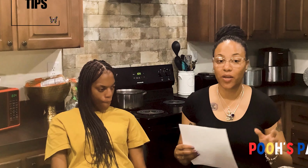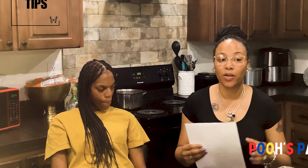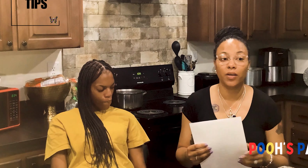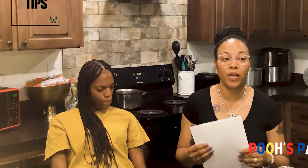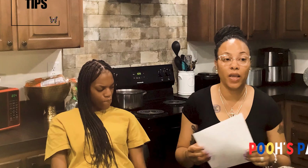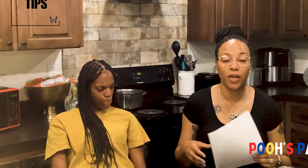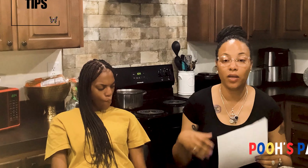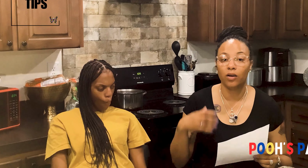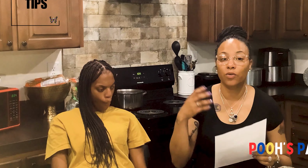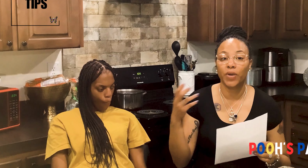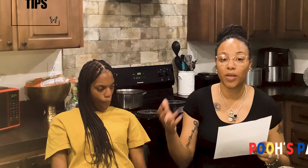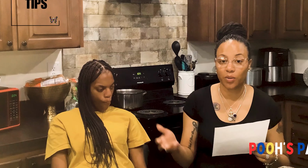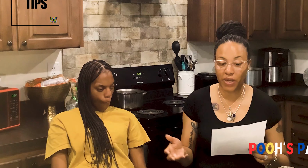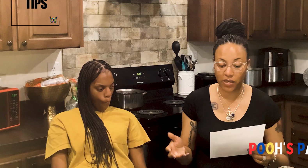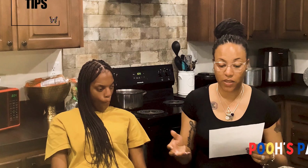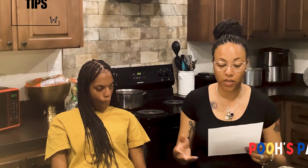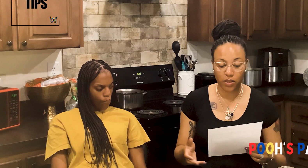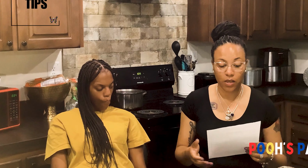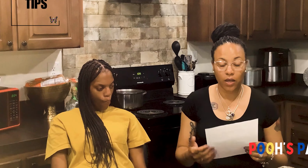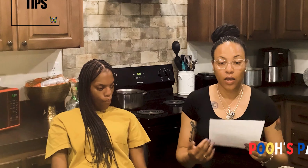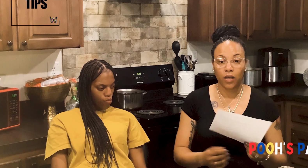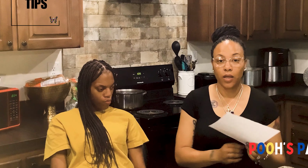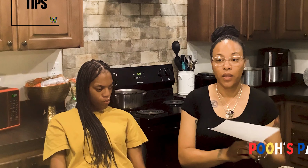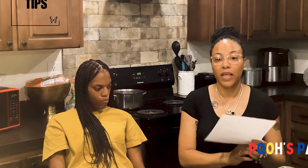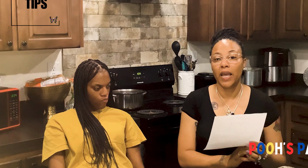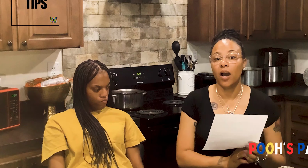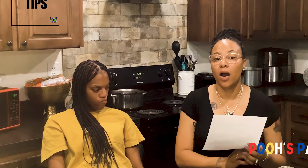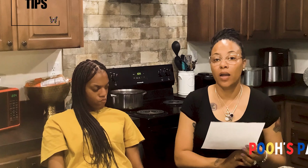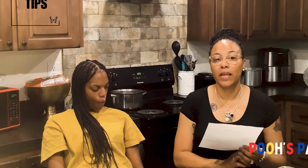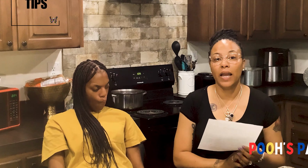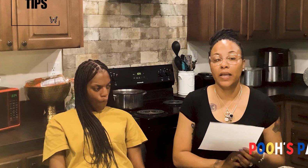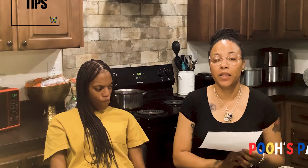manner and on a regular basis. They are like the